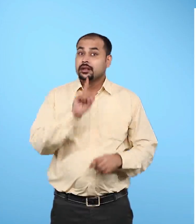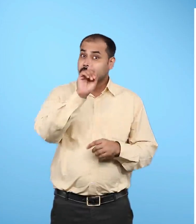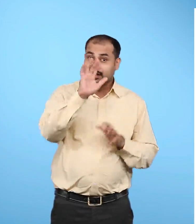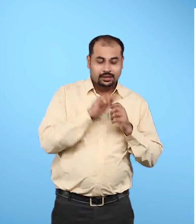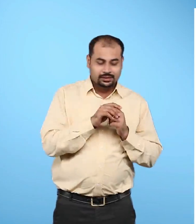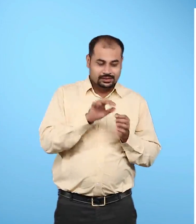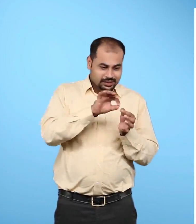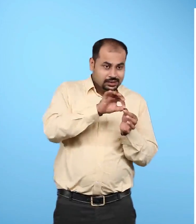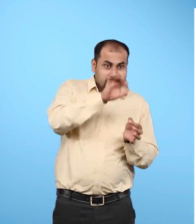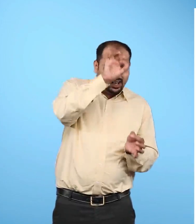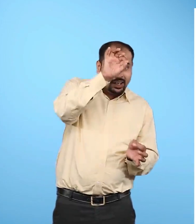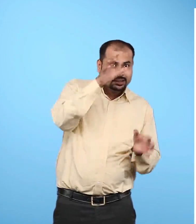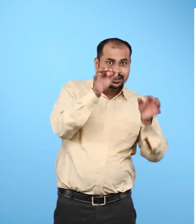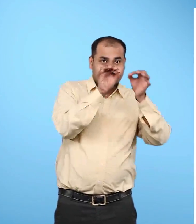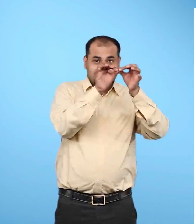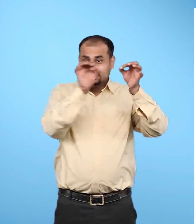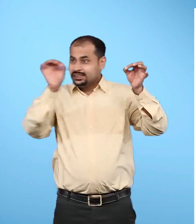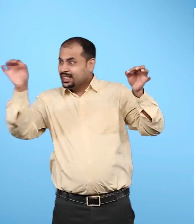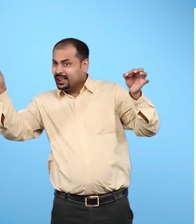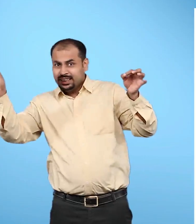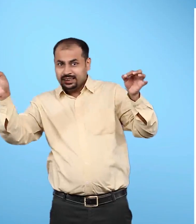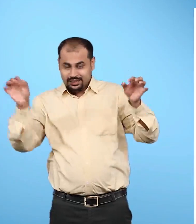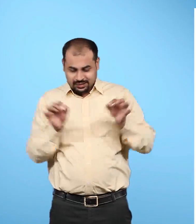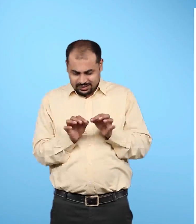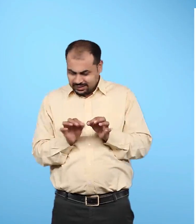But the length of the boundary will be different.